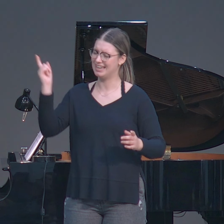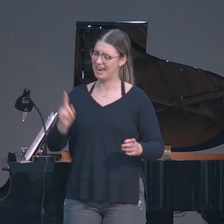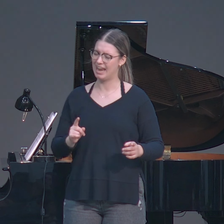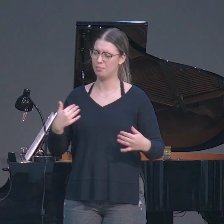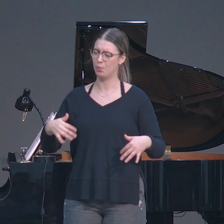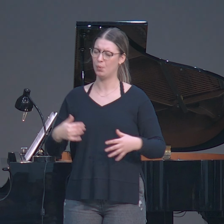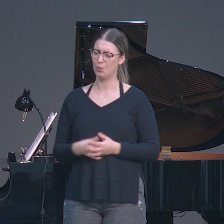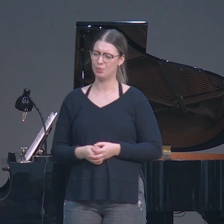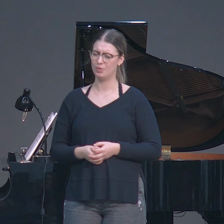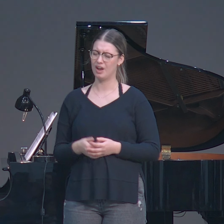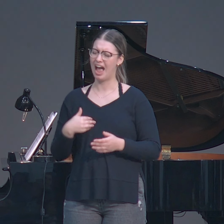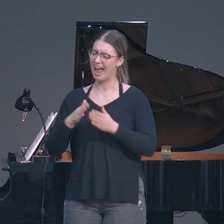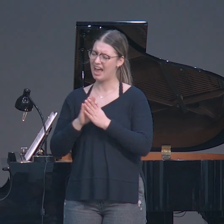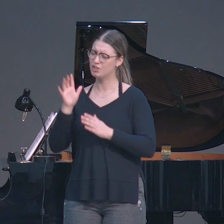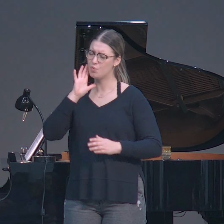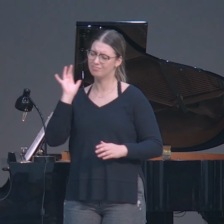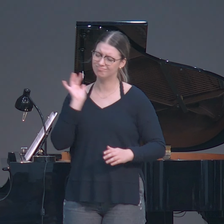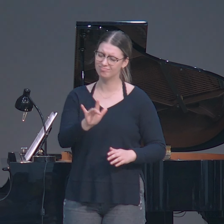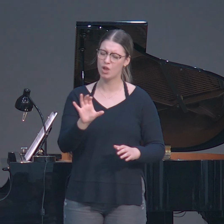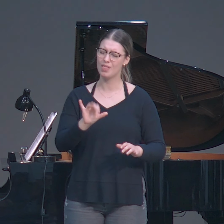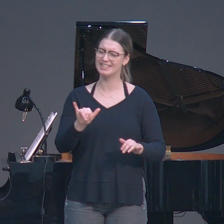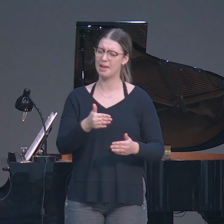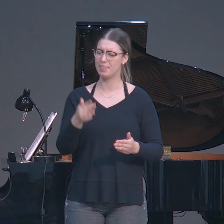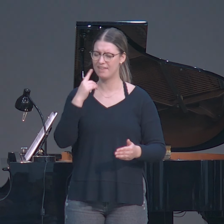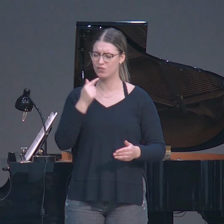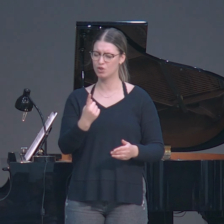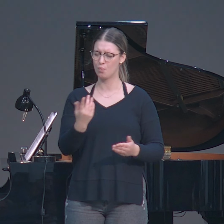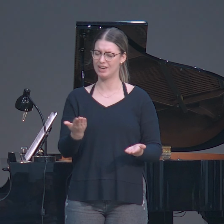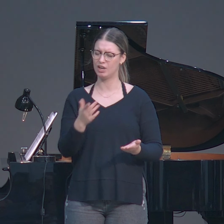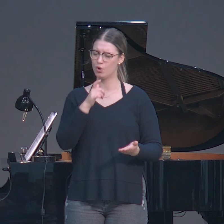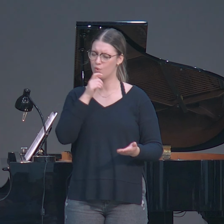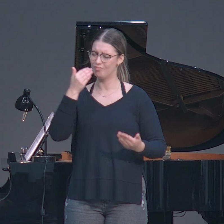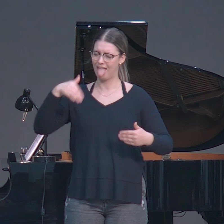pray you do that this morning for someone here who doesn't know him.